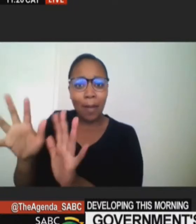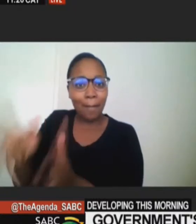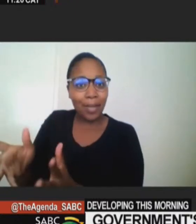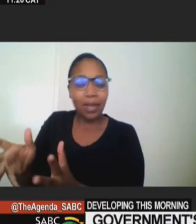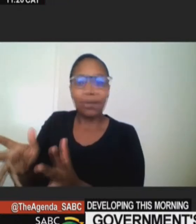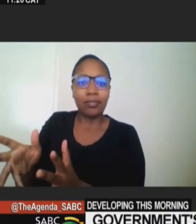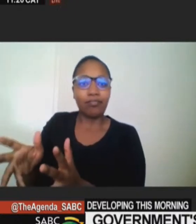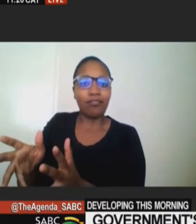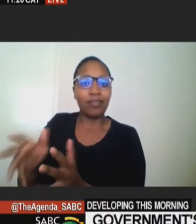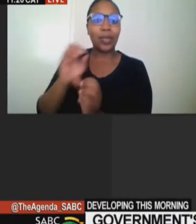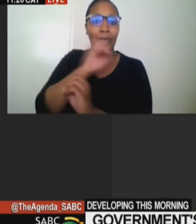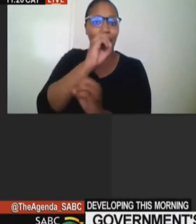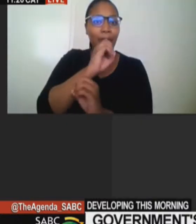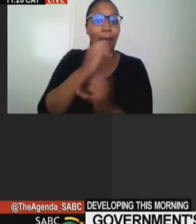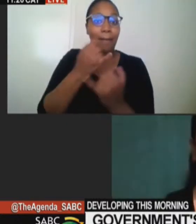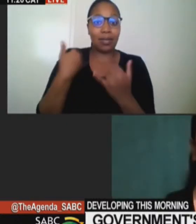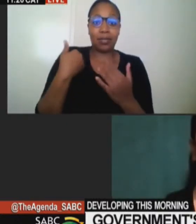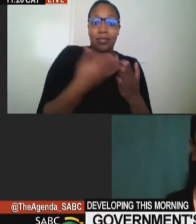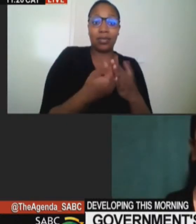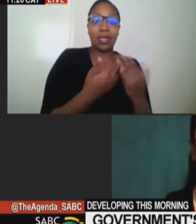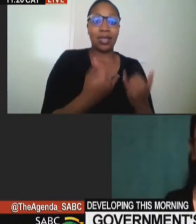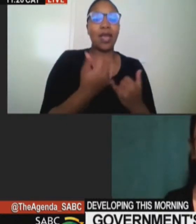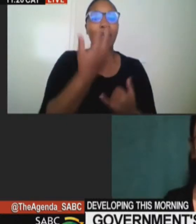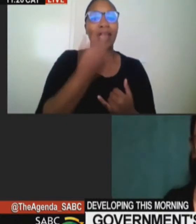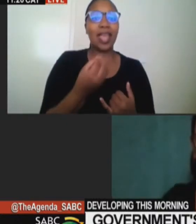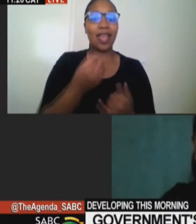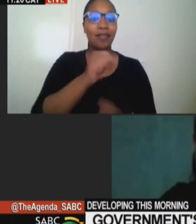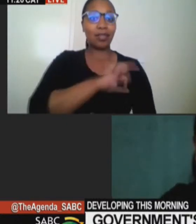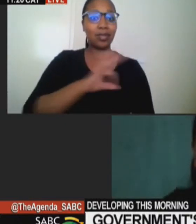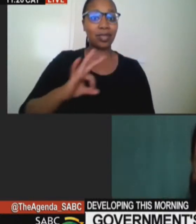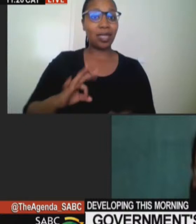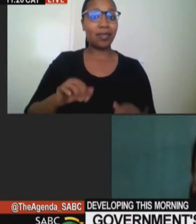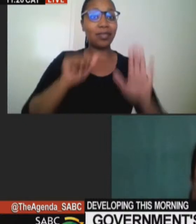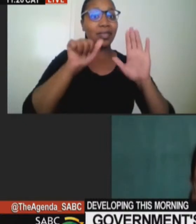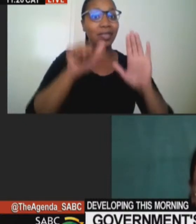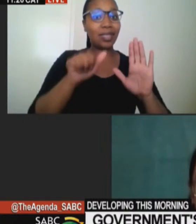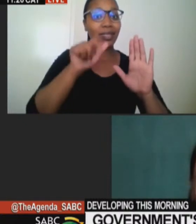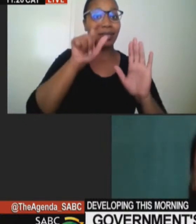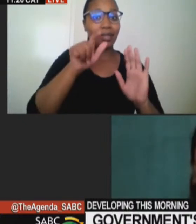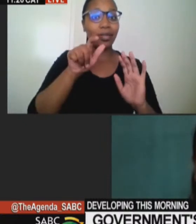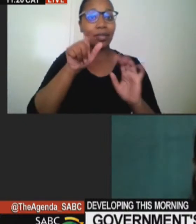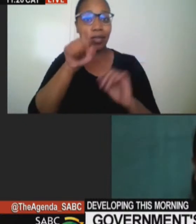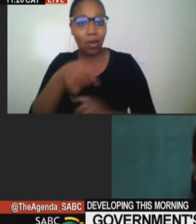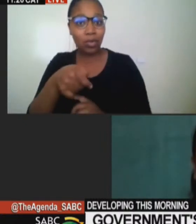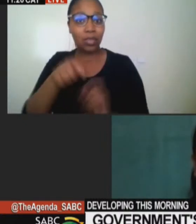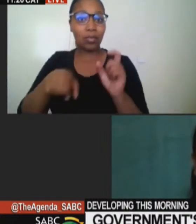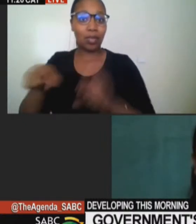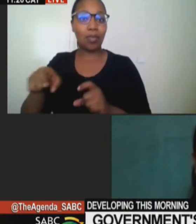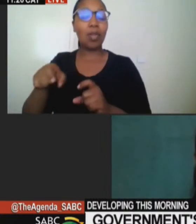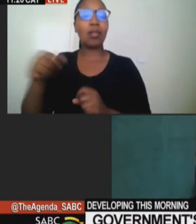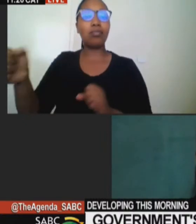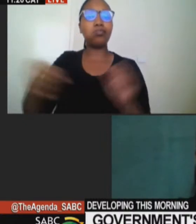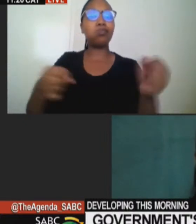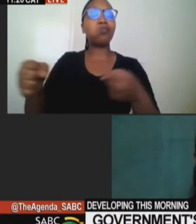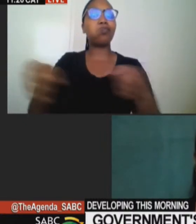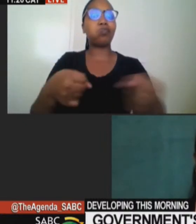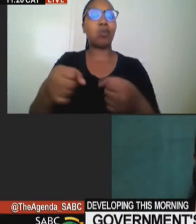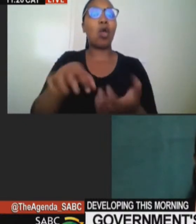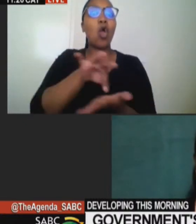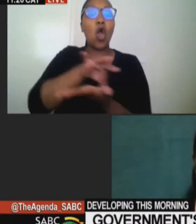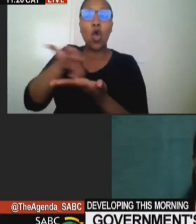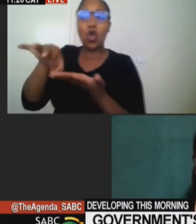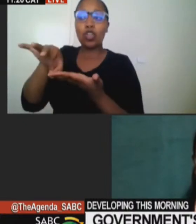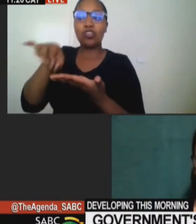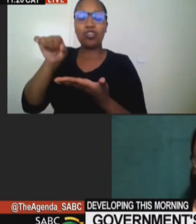of 6,000 for the COVID-19 contracted personnel. And this contract ends